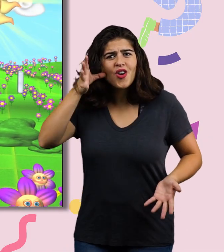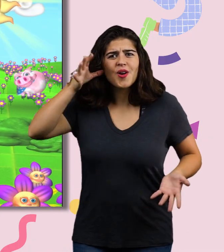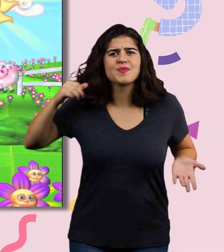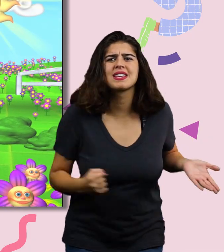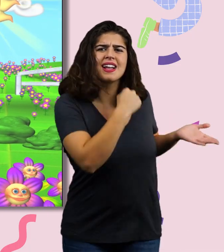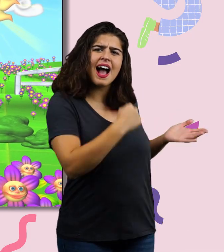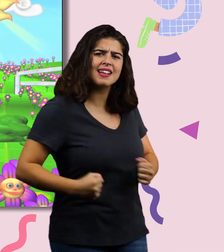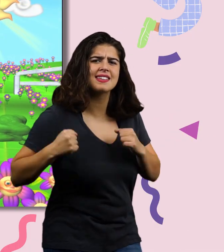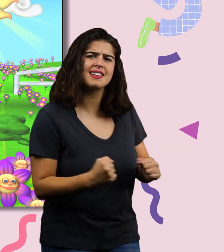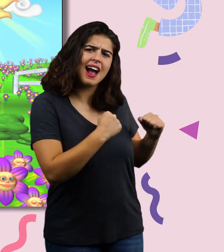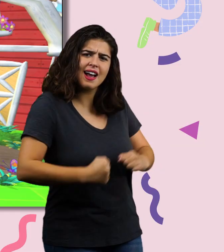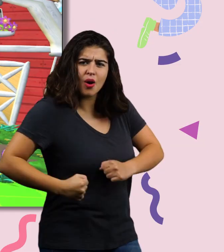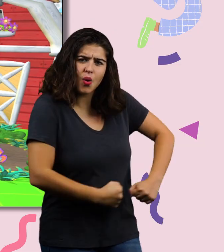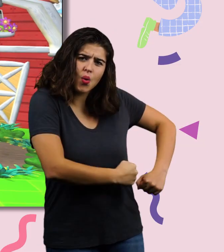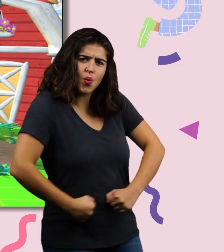had a farm,